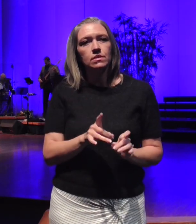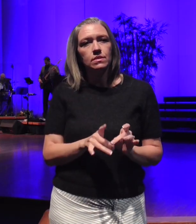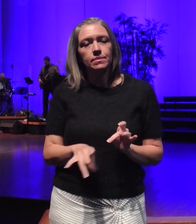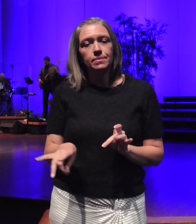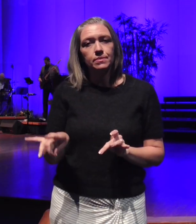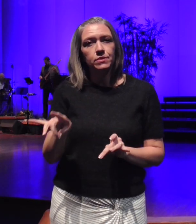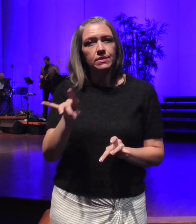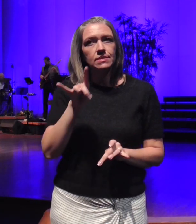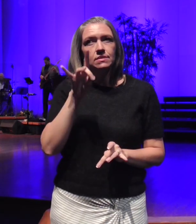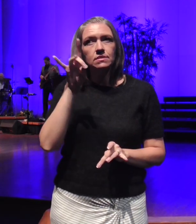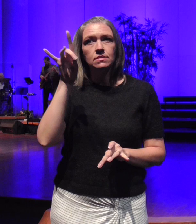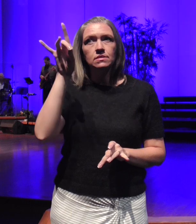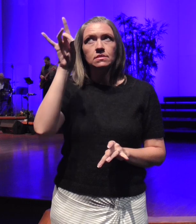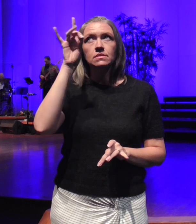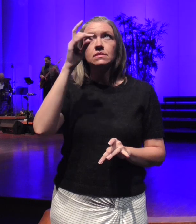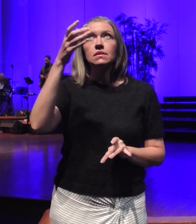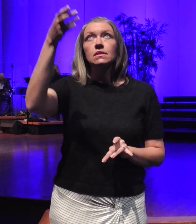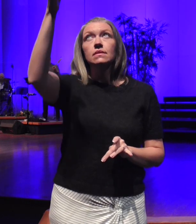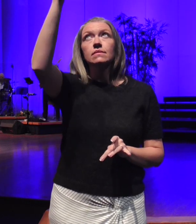Surely the presence